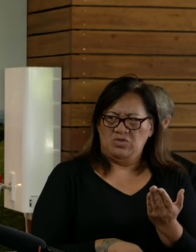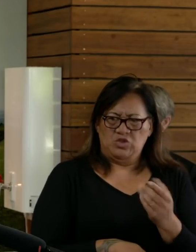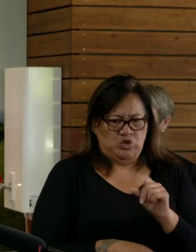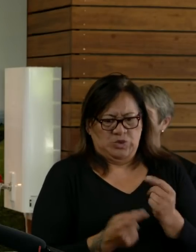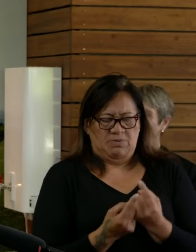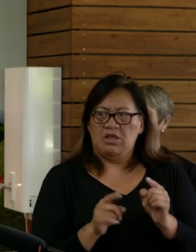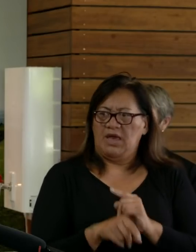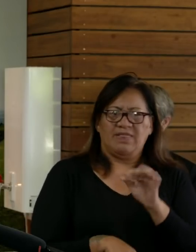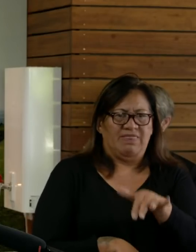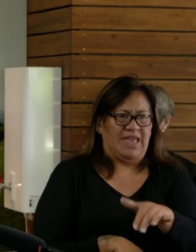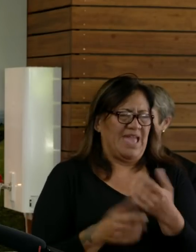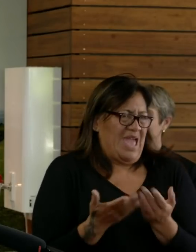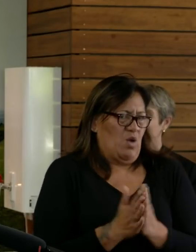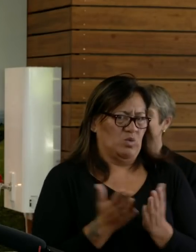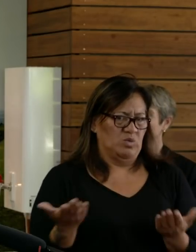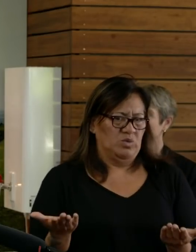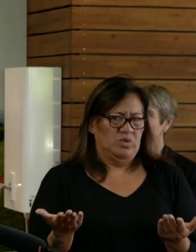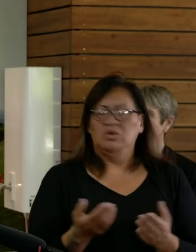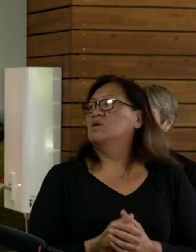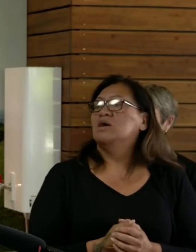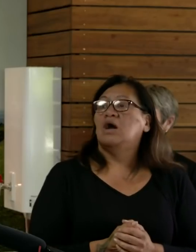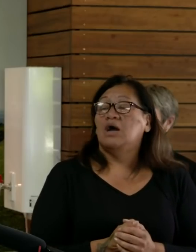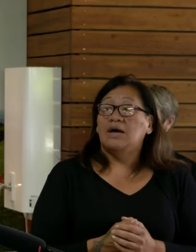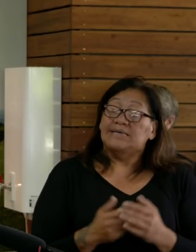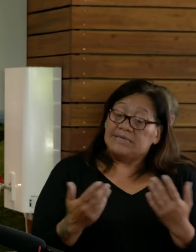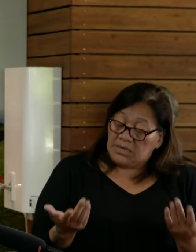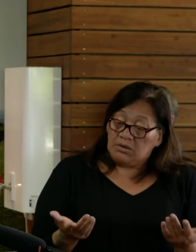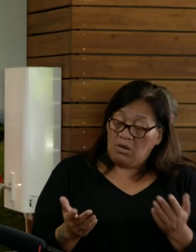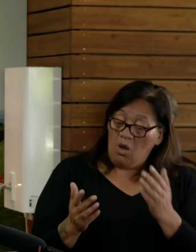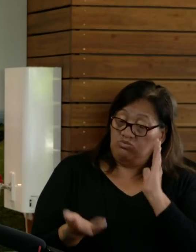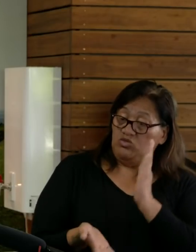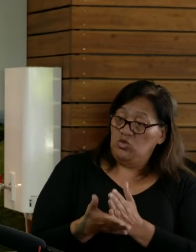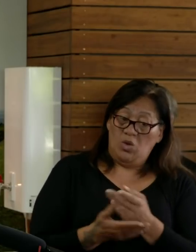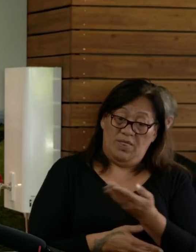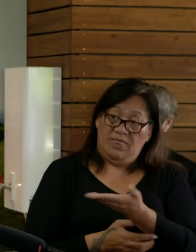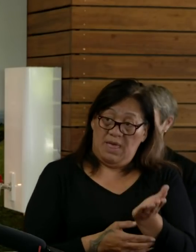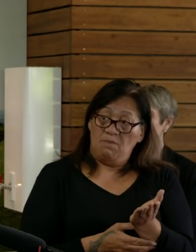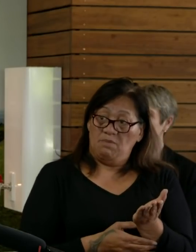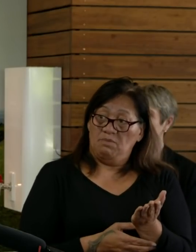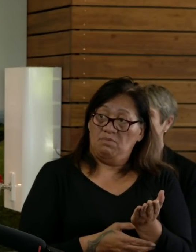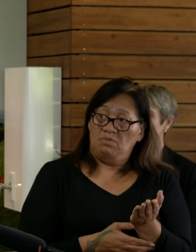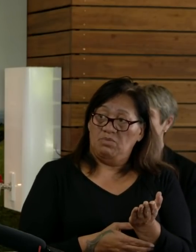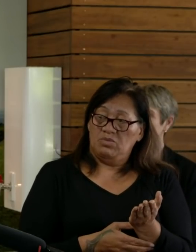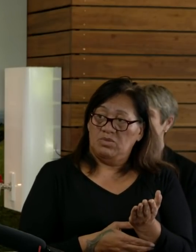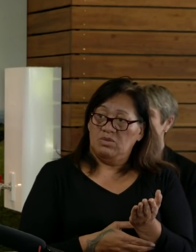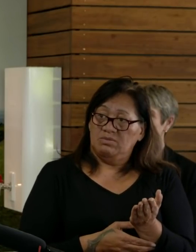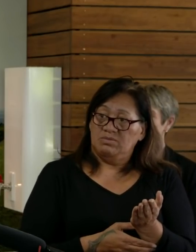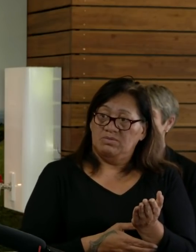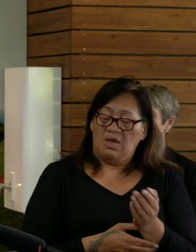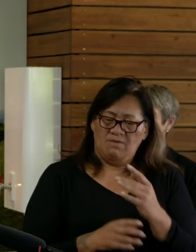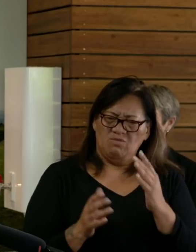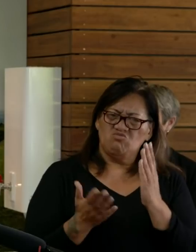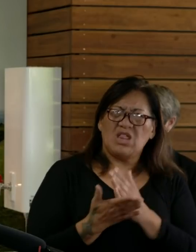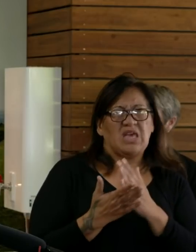something perhaps as horrific as that? Without doubt, those individuals will have experienced things